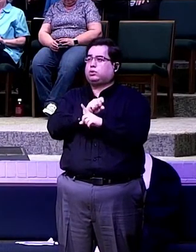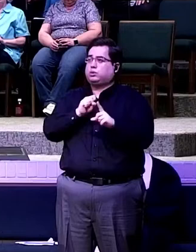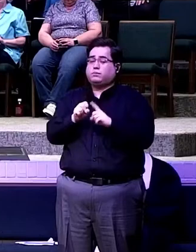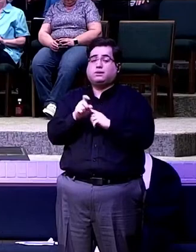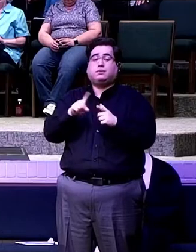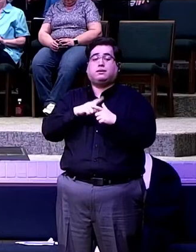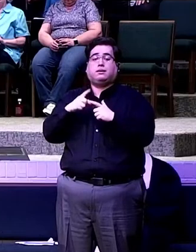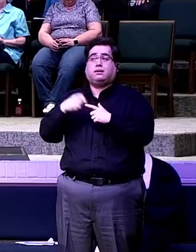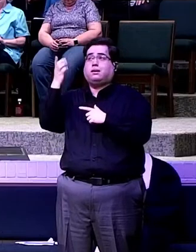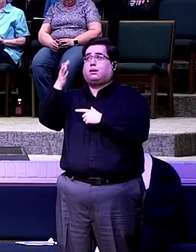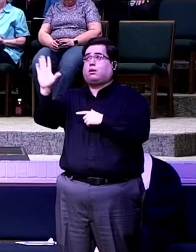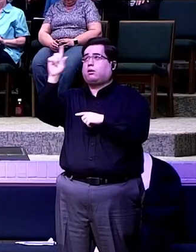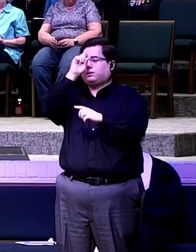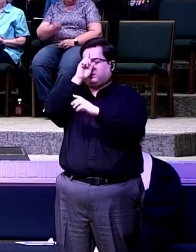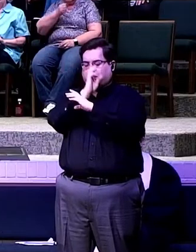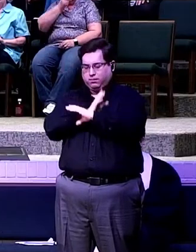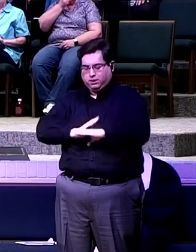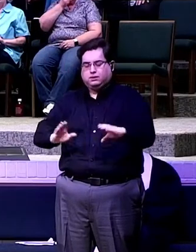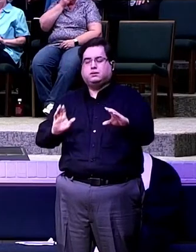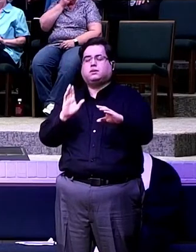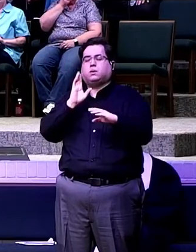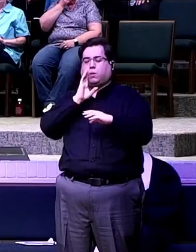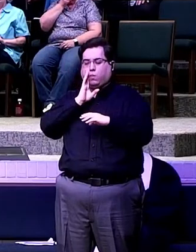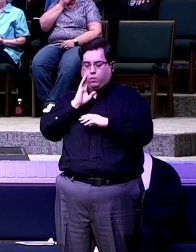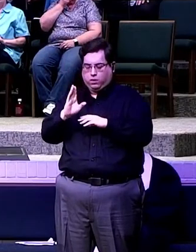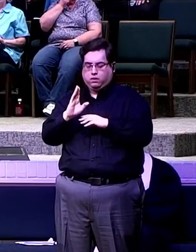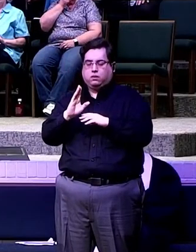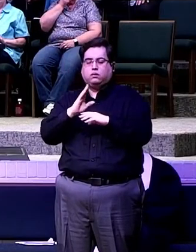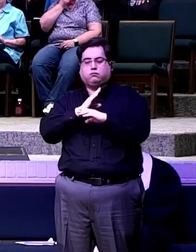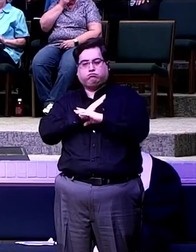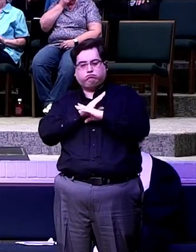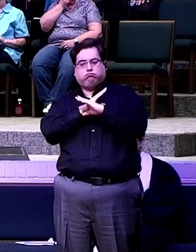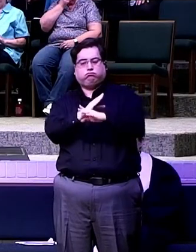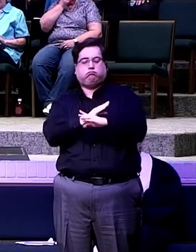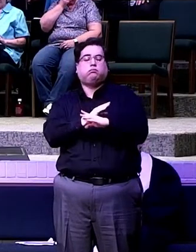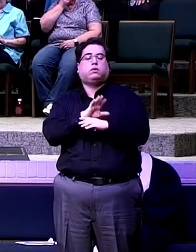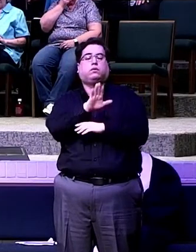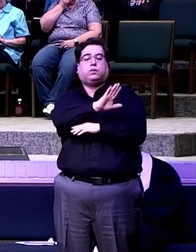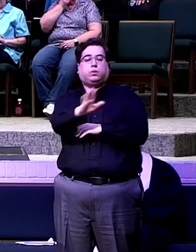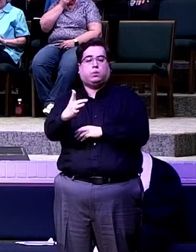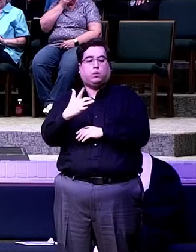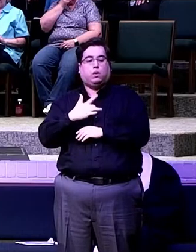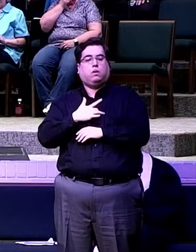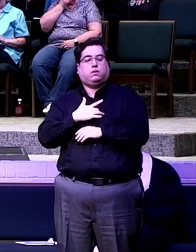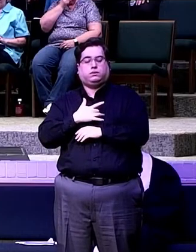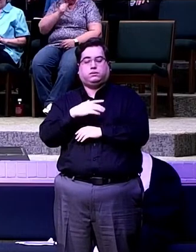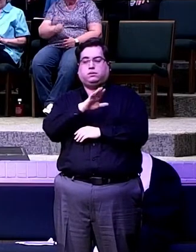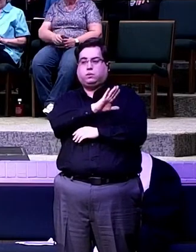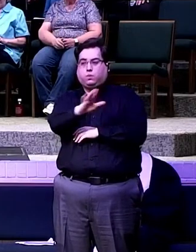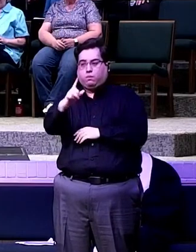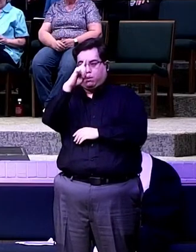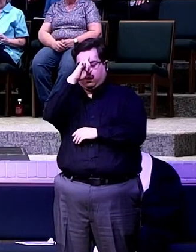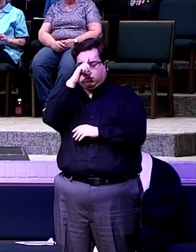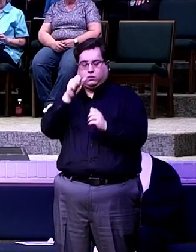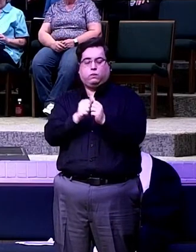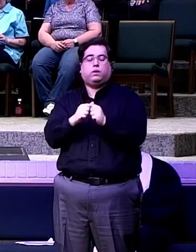beyond all understanding, will stand guard over your hearts and minds in Christ